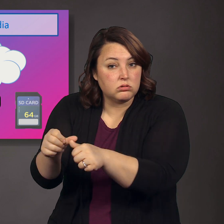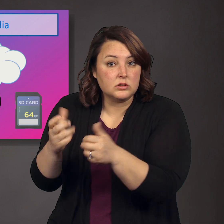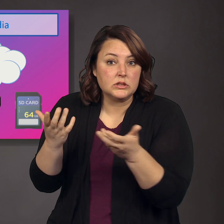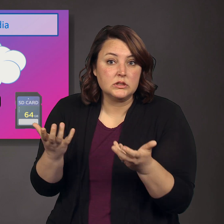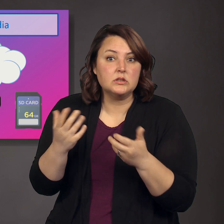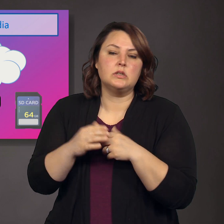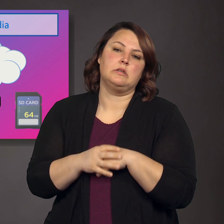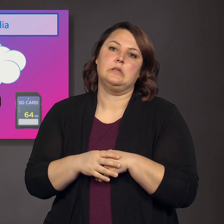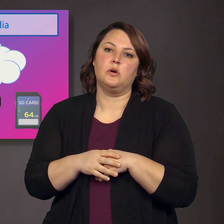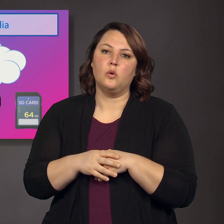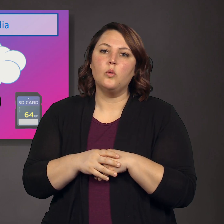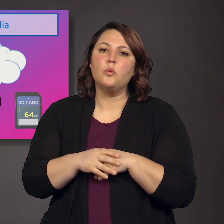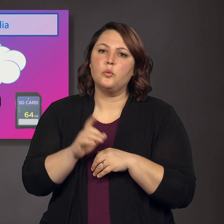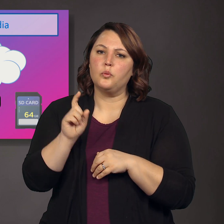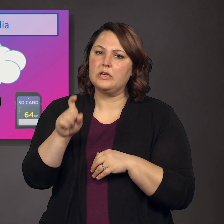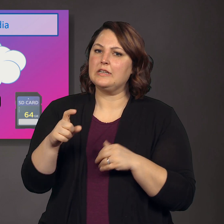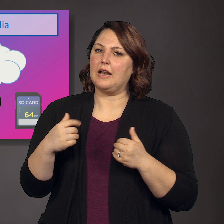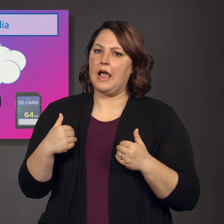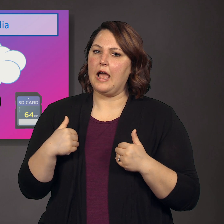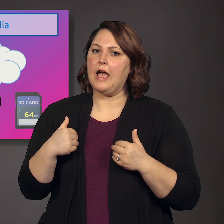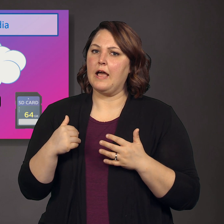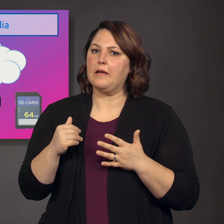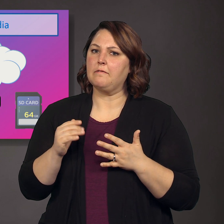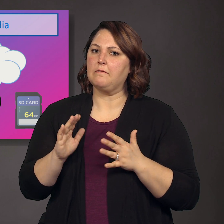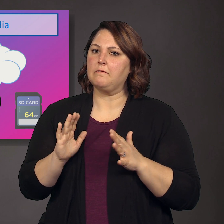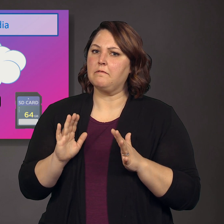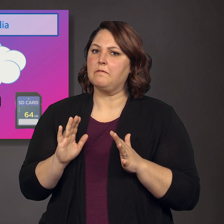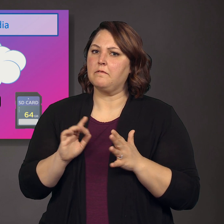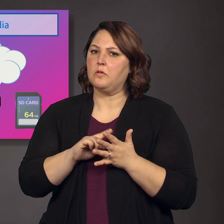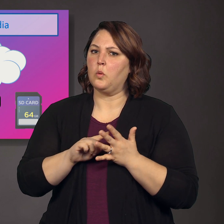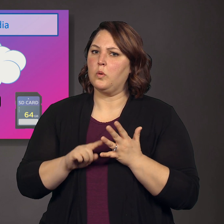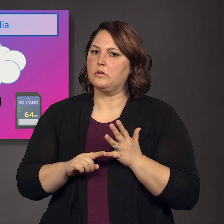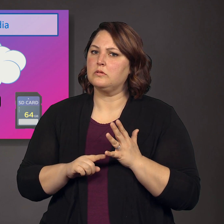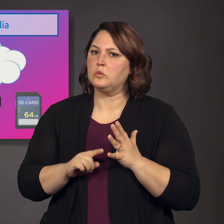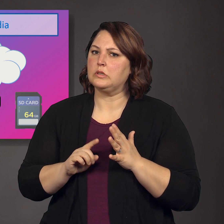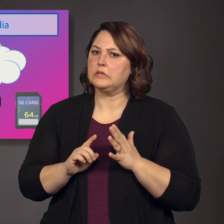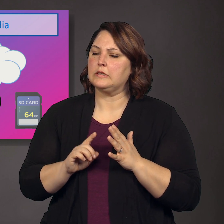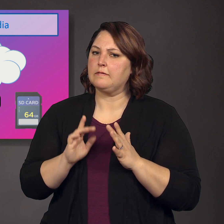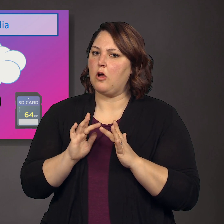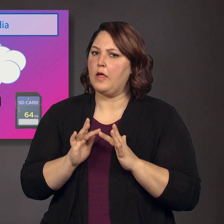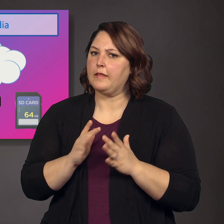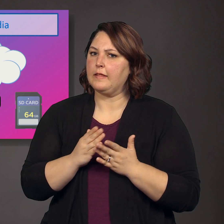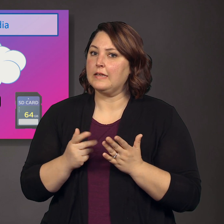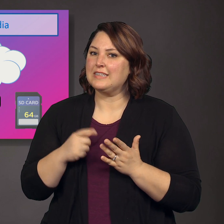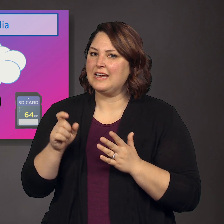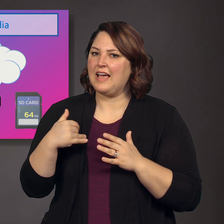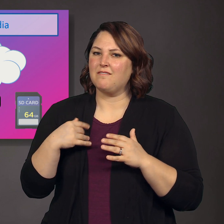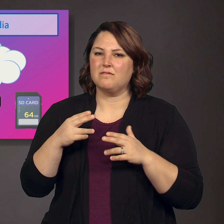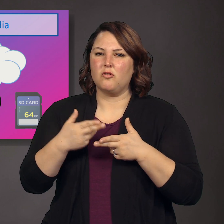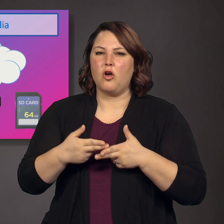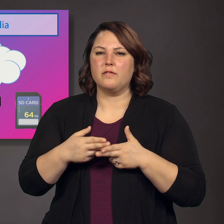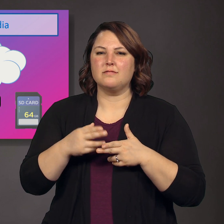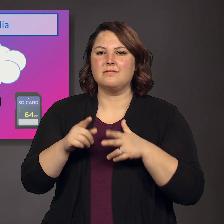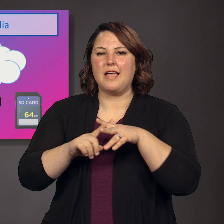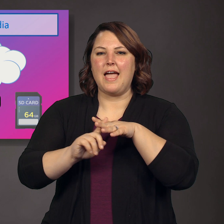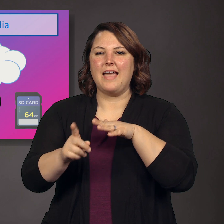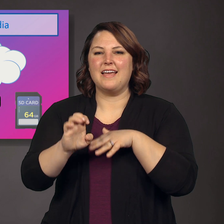with any of these sorts of online things, you need to have what is called an exit strategy. If you know that